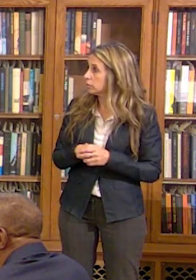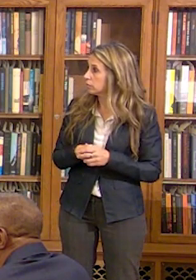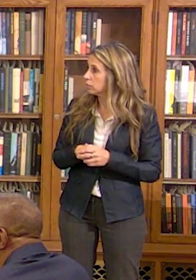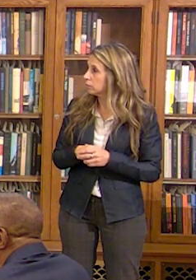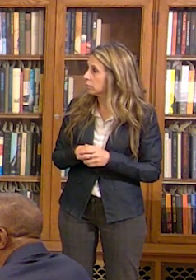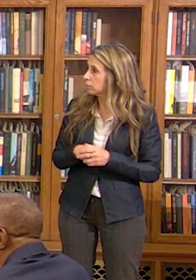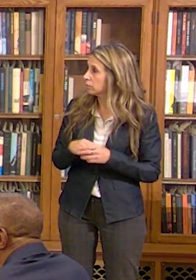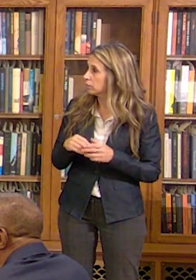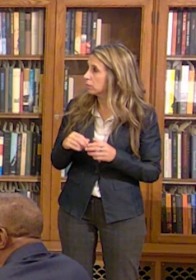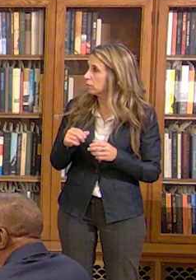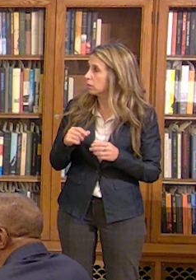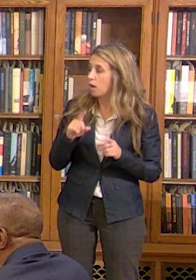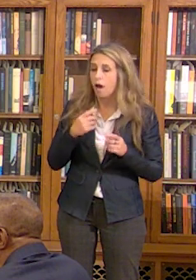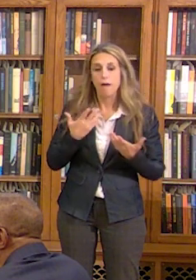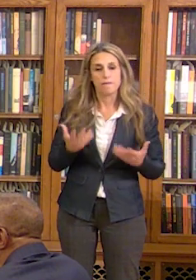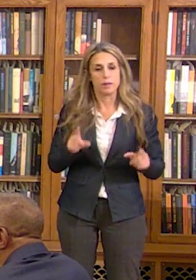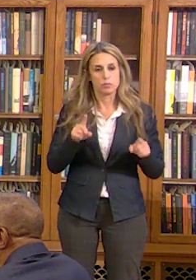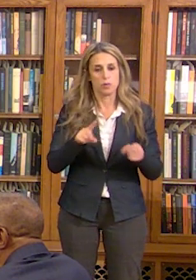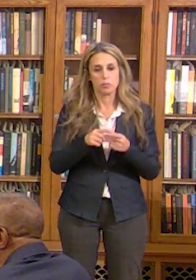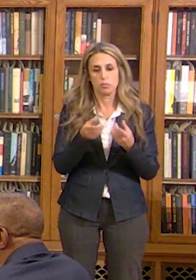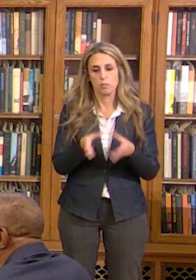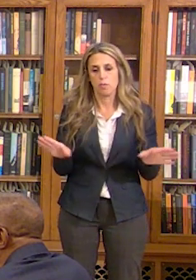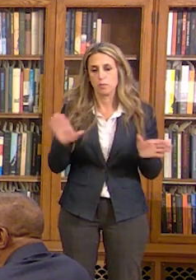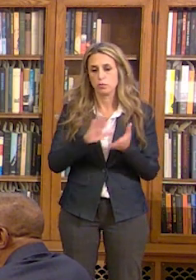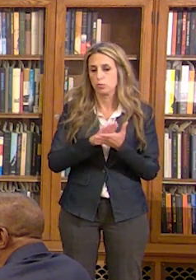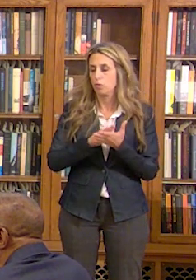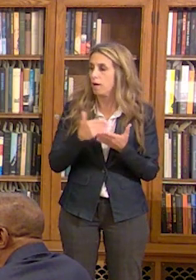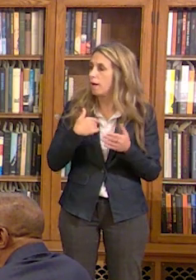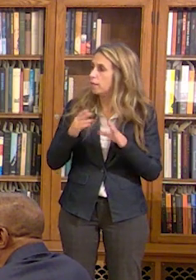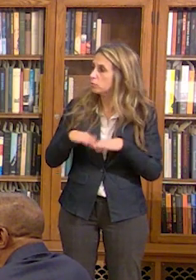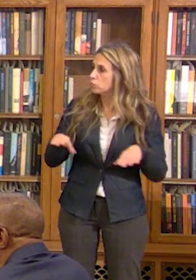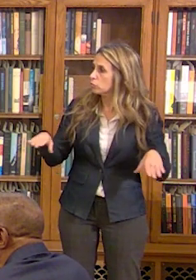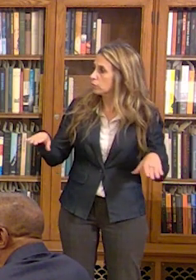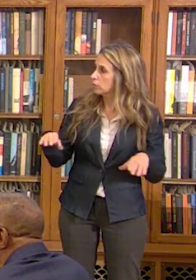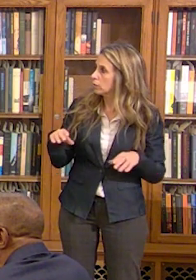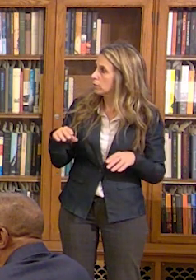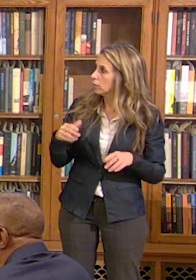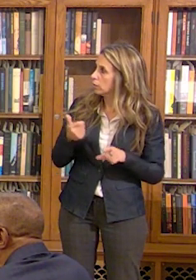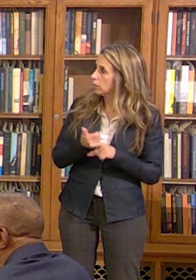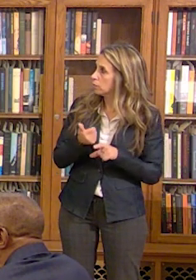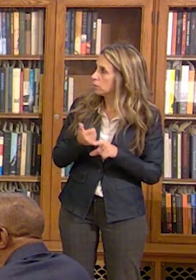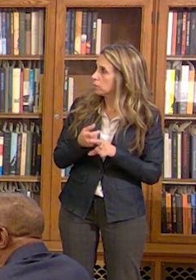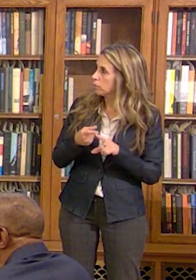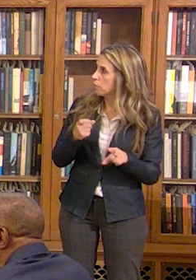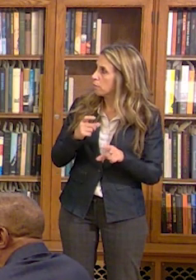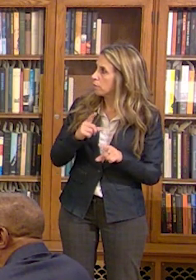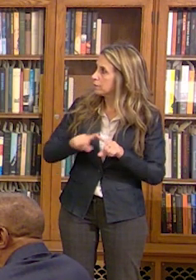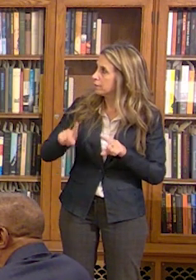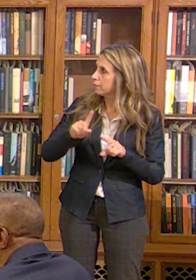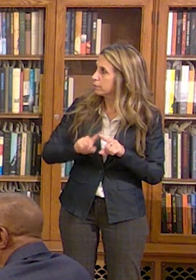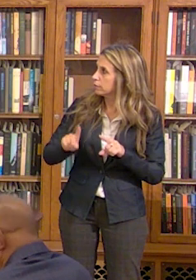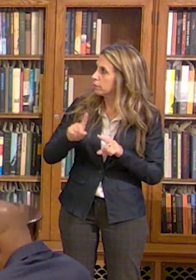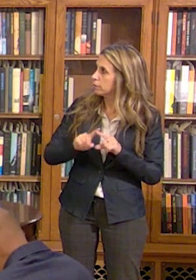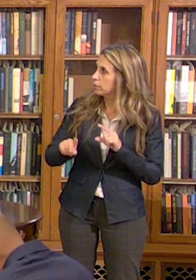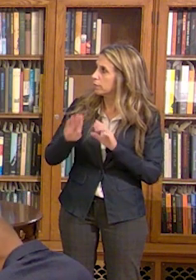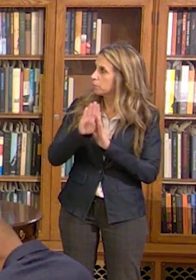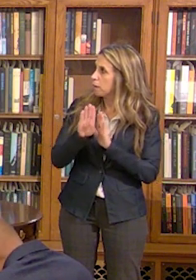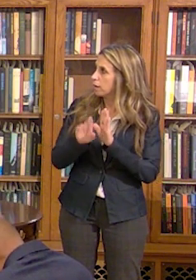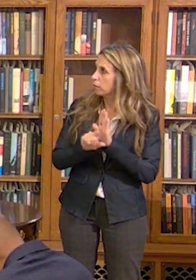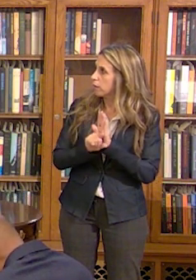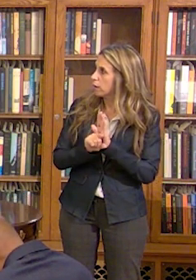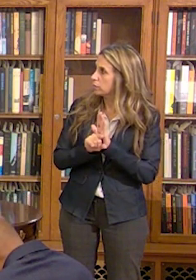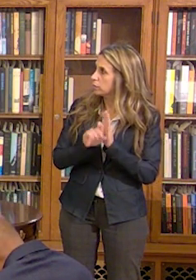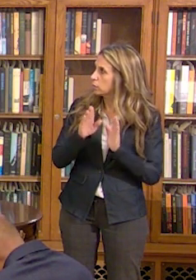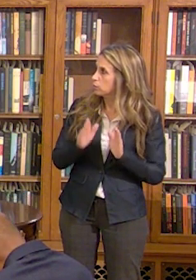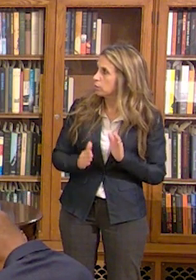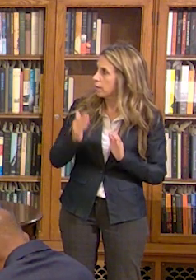public school so I have children that are coming from all types of backgrounds and you